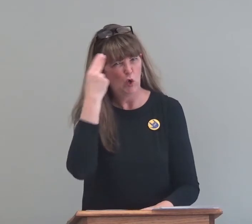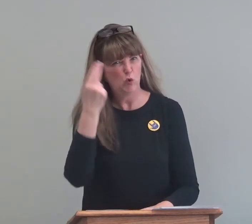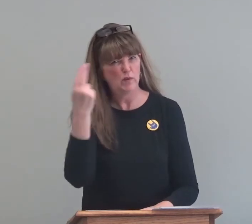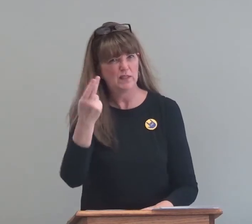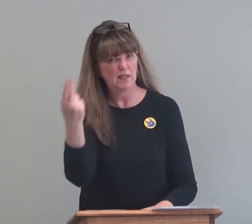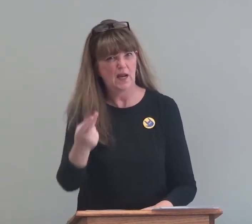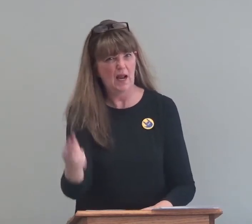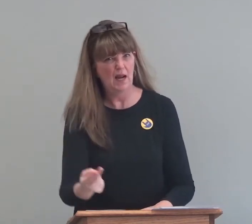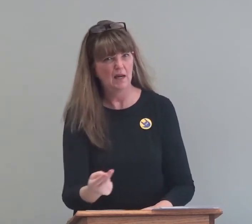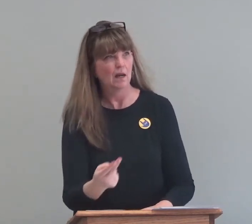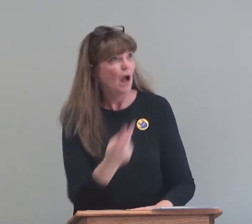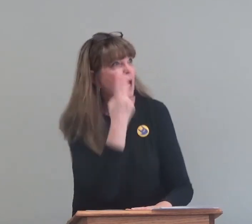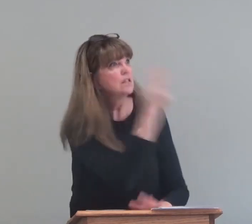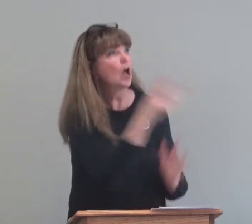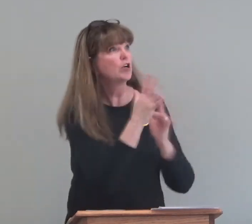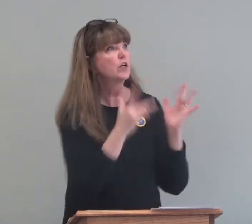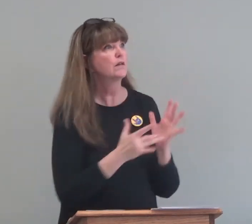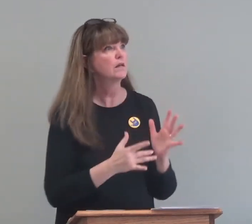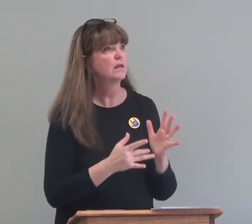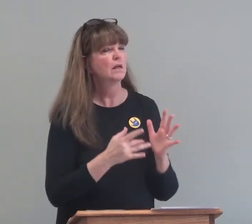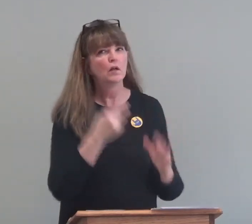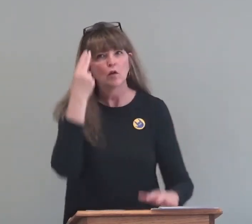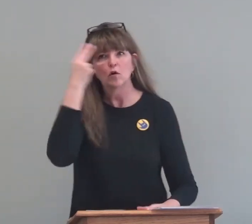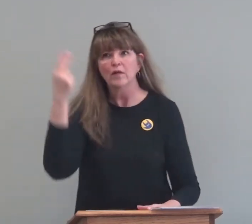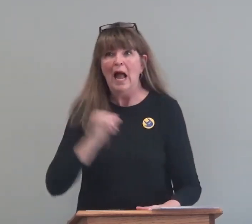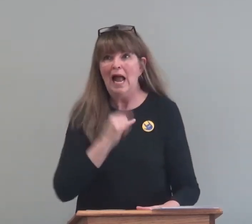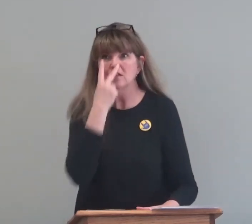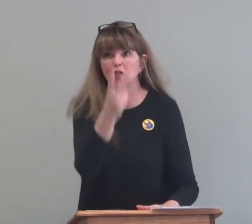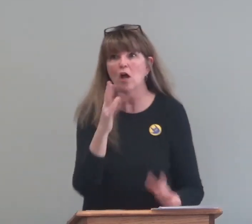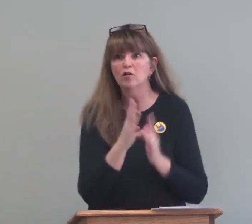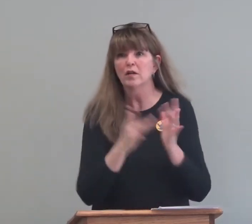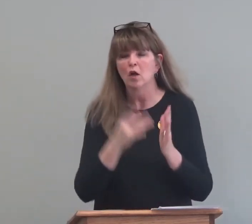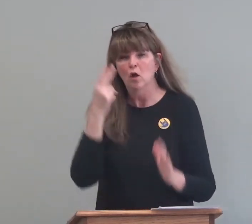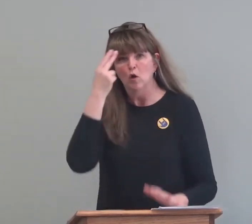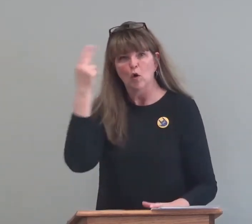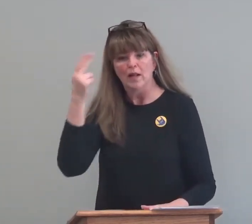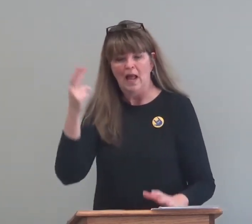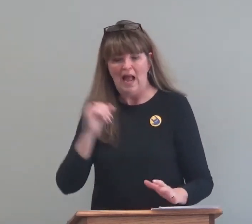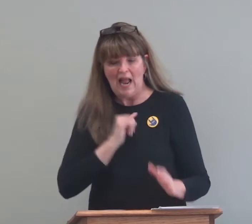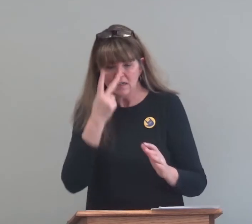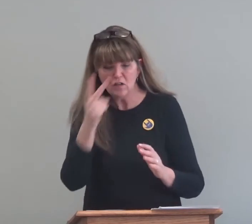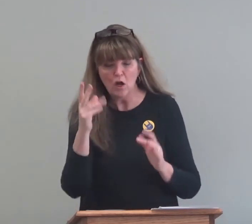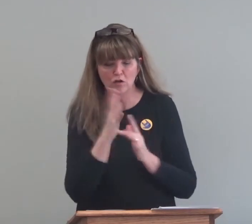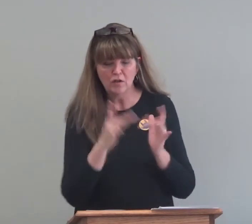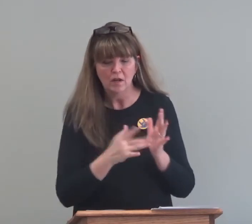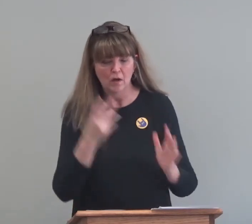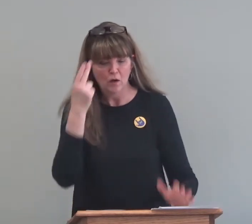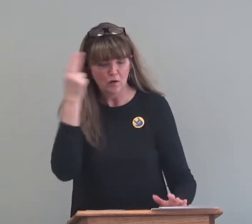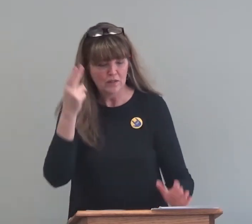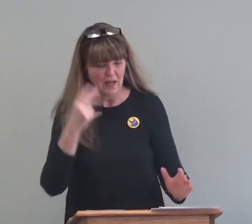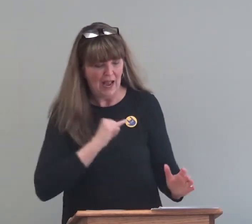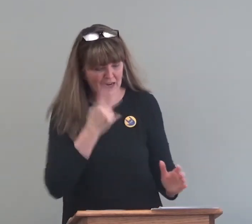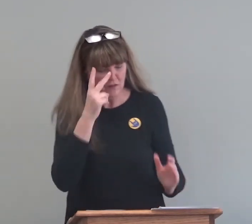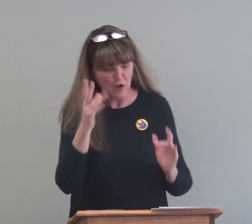his resurrection that they hallucinated it and said, oh, I saw Jesus. And all these different people had the same